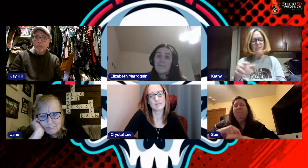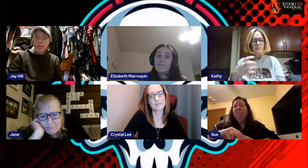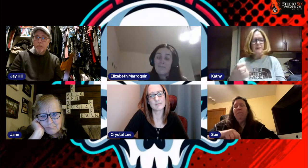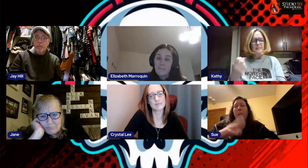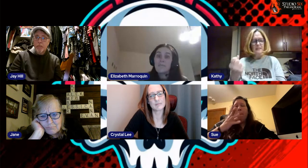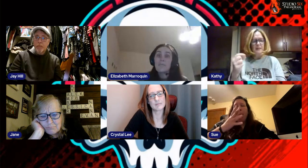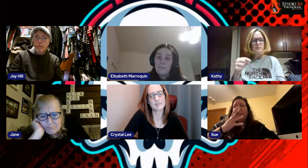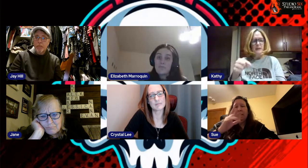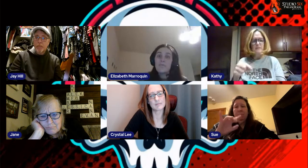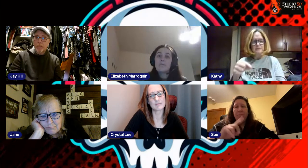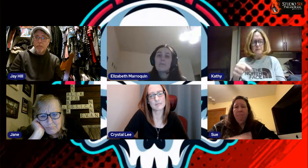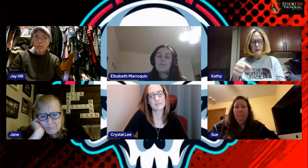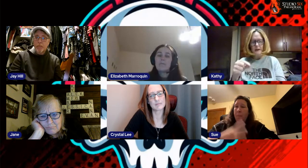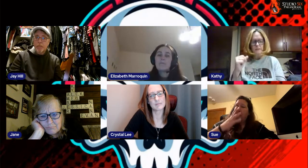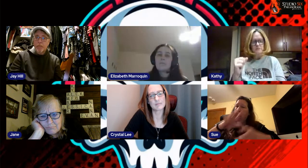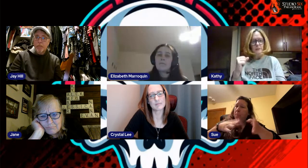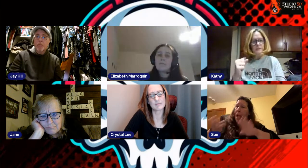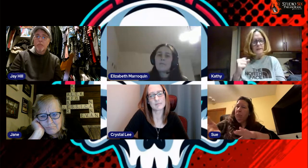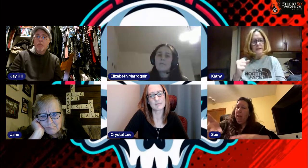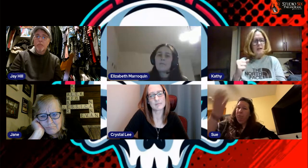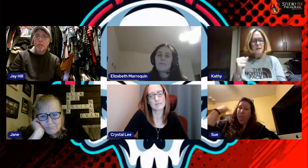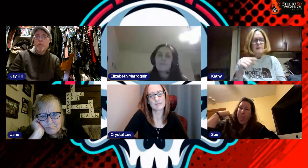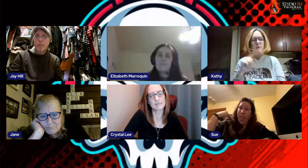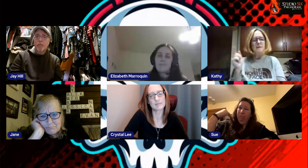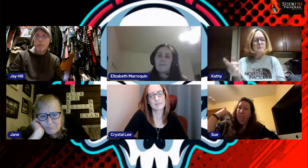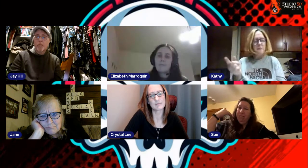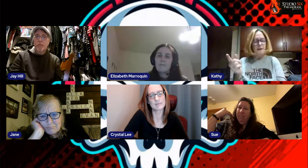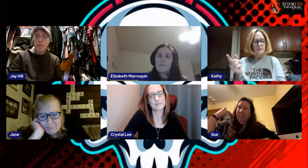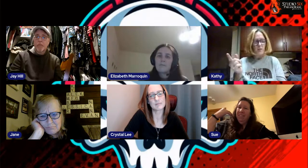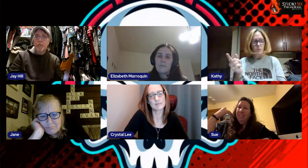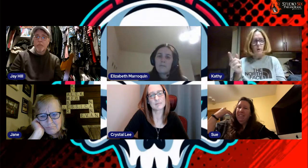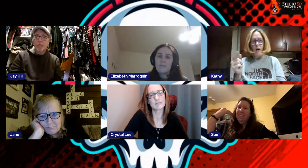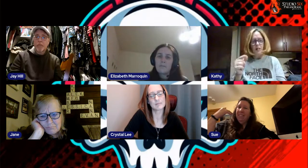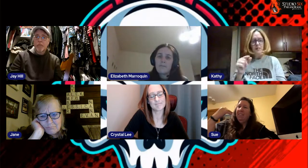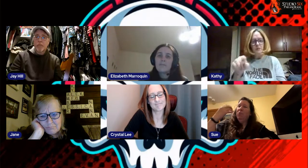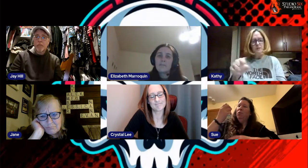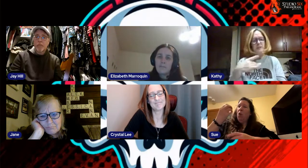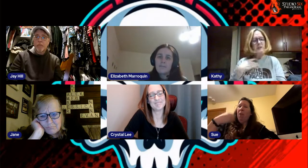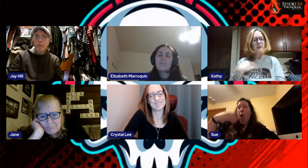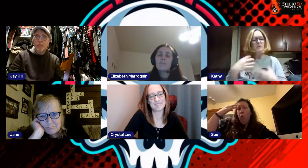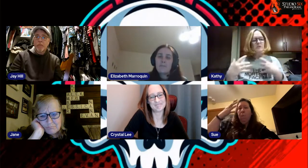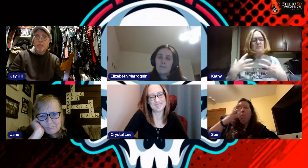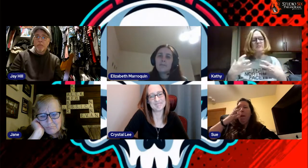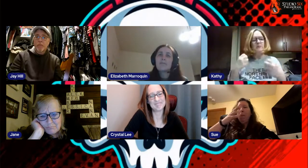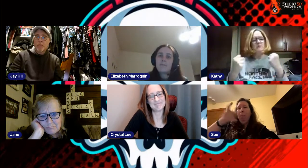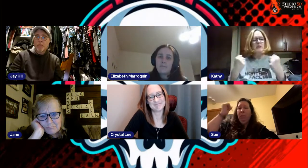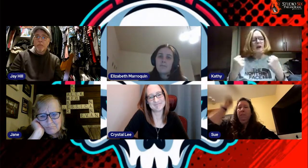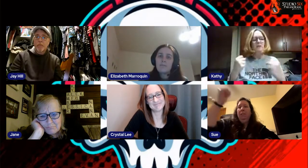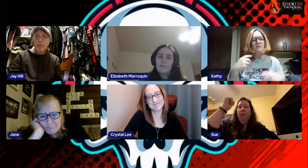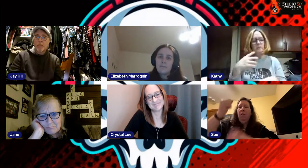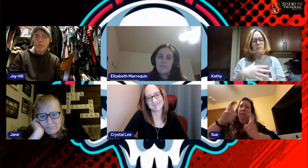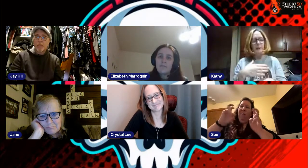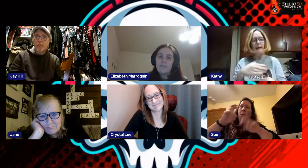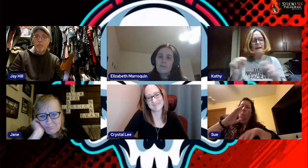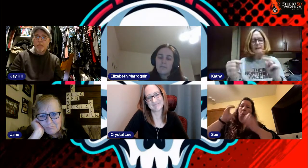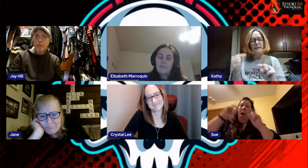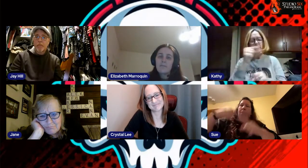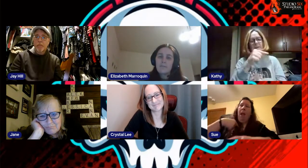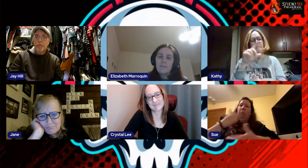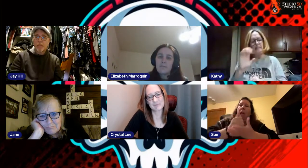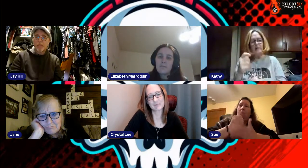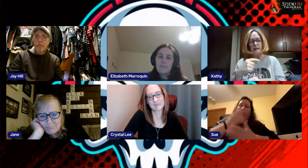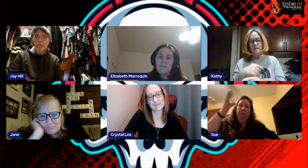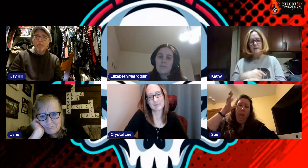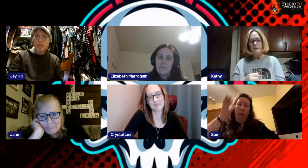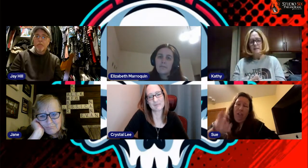she felt the pain, that he was having some pain or something. But he wasn't banging on the wall. So she knew he was angry with the pain